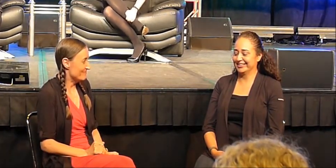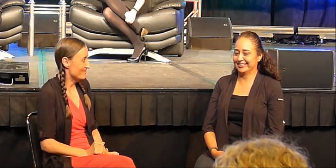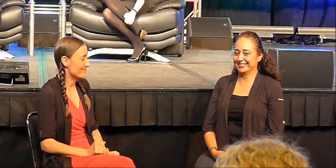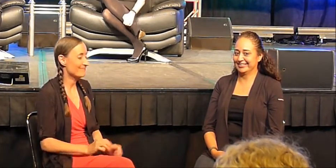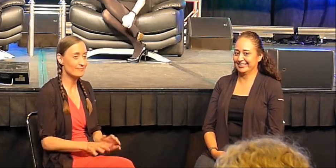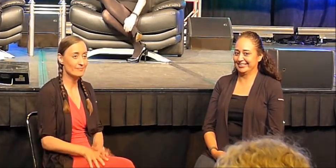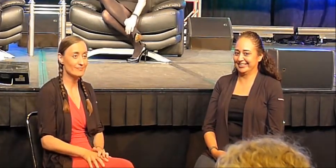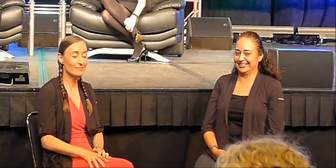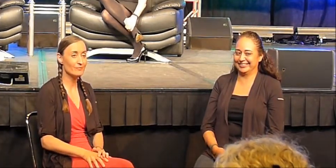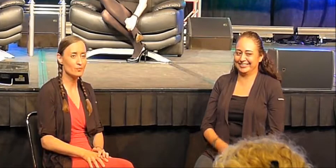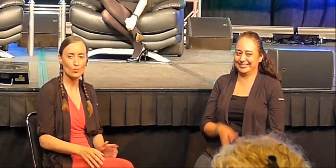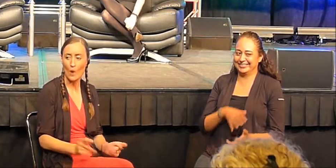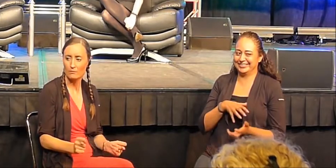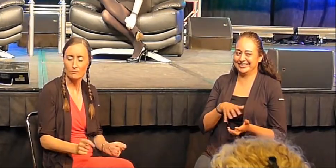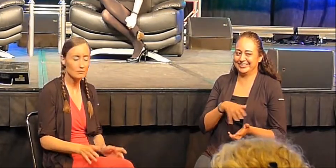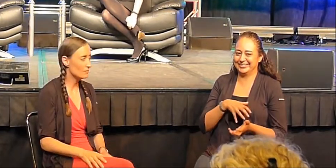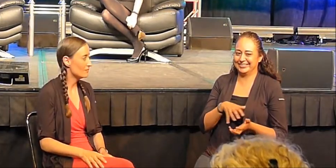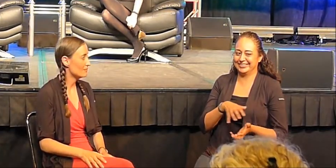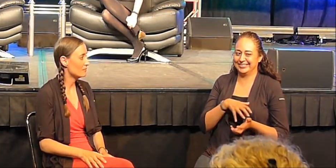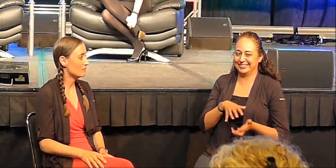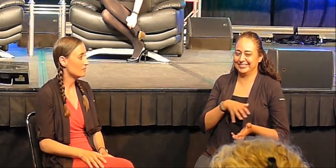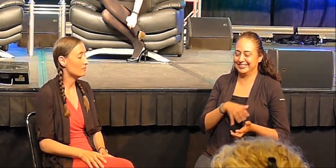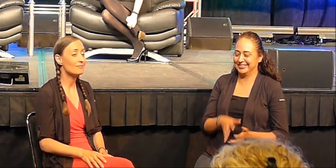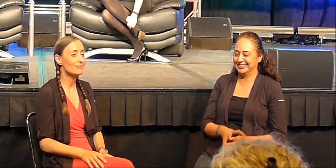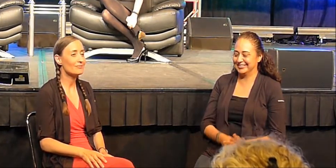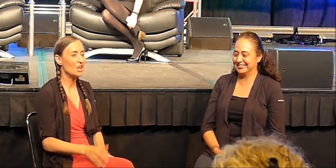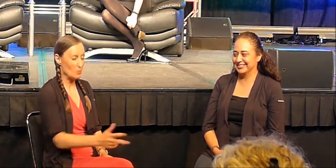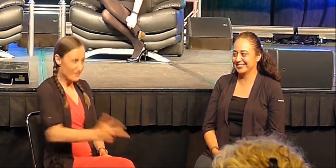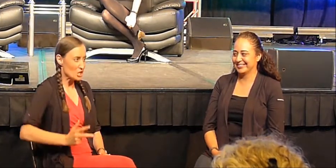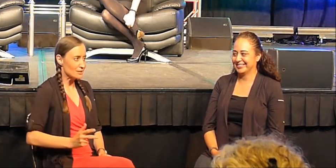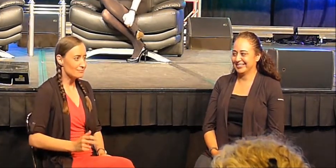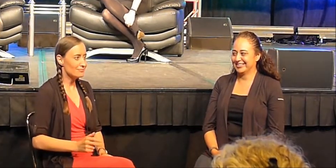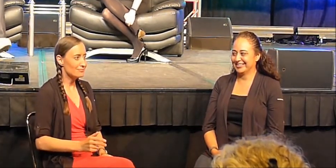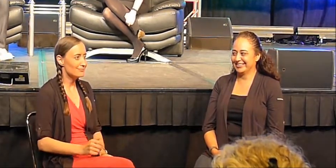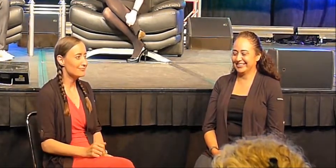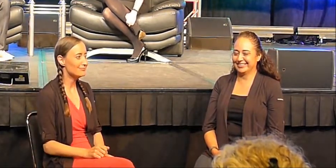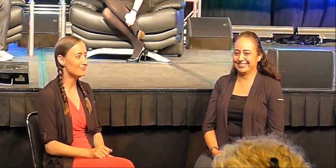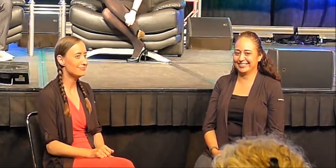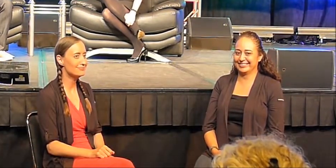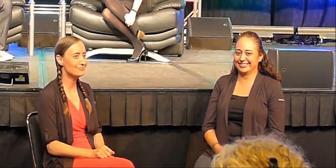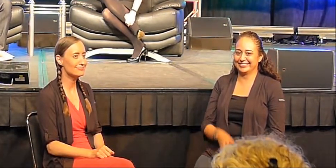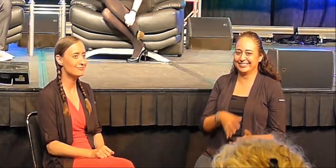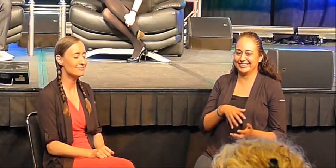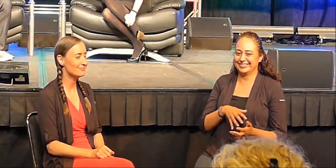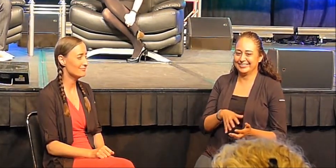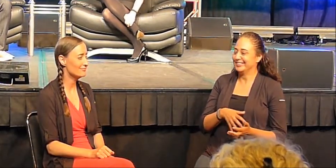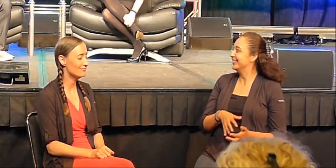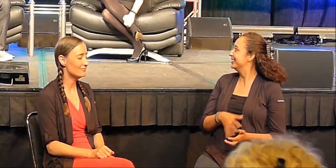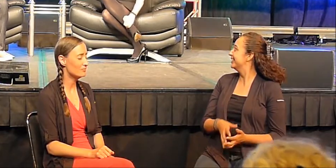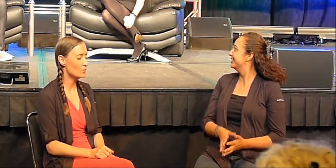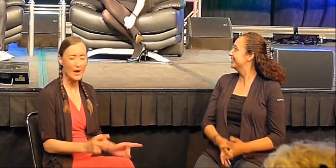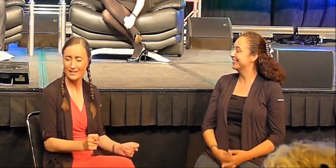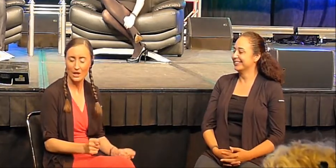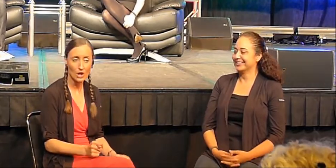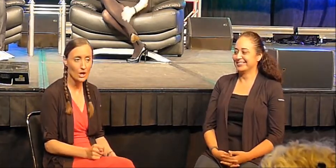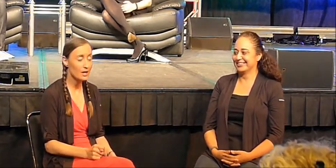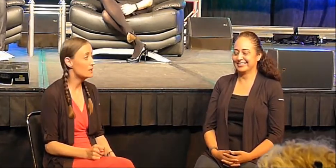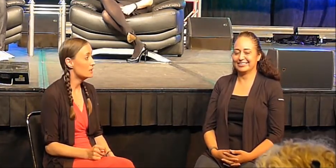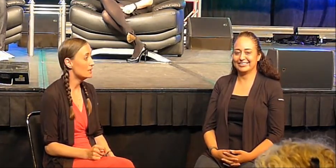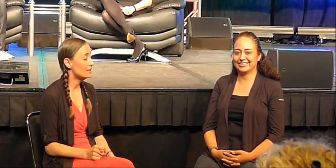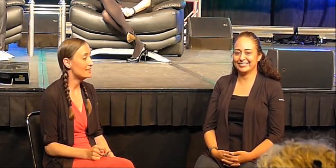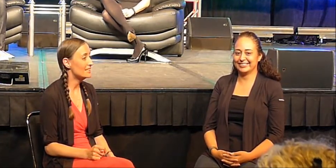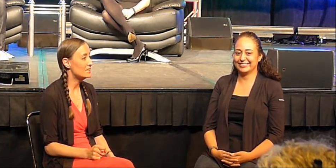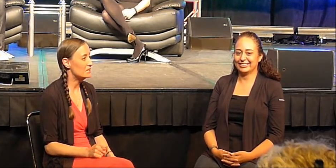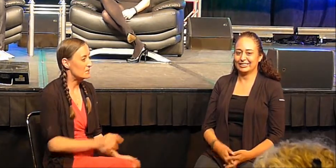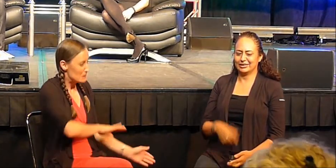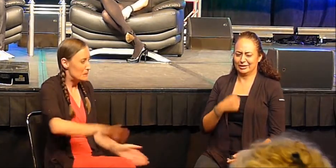And he goes, what? I go, reverse now. He goes, what? I go, get